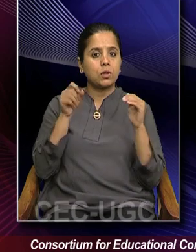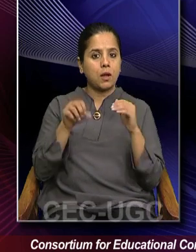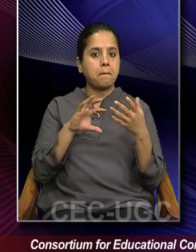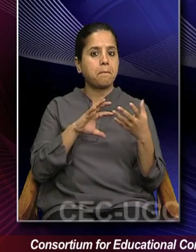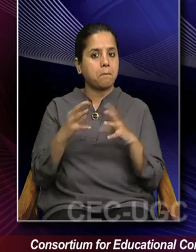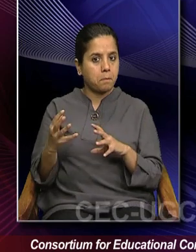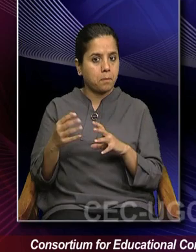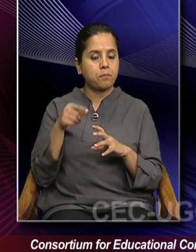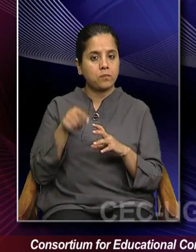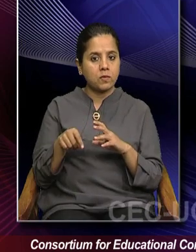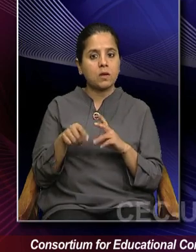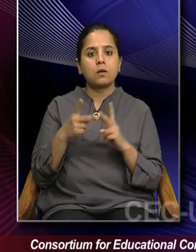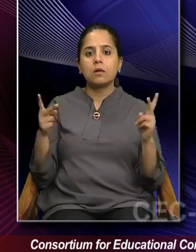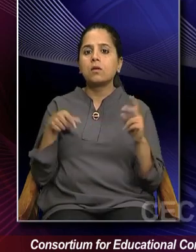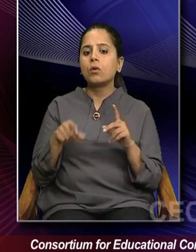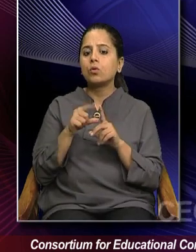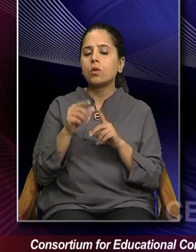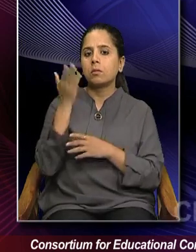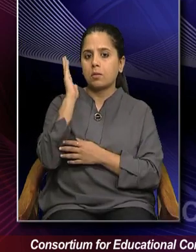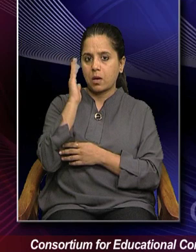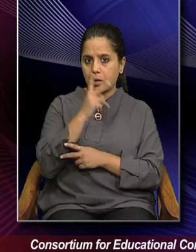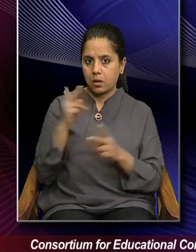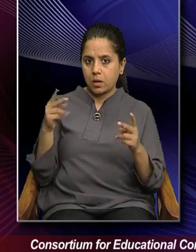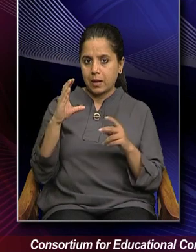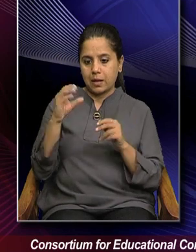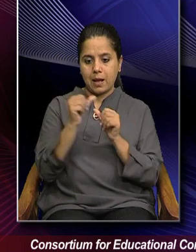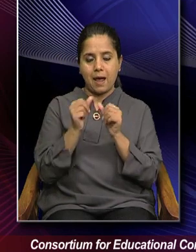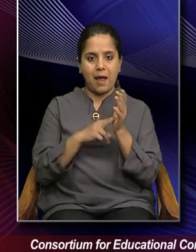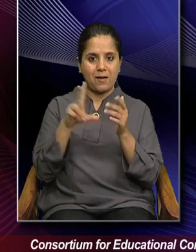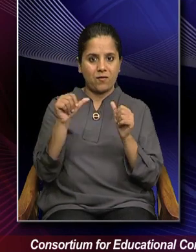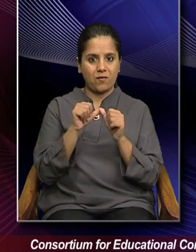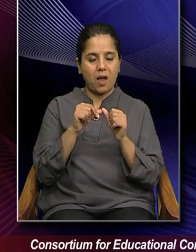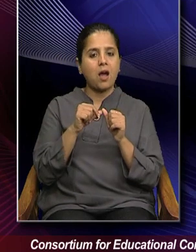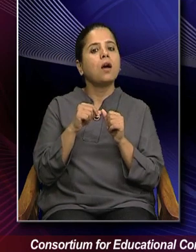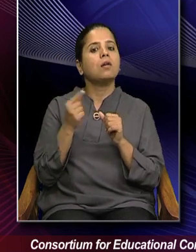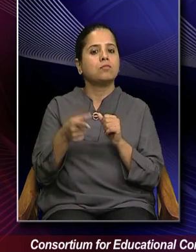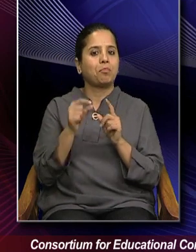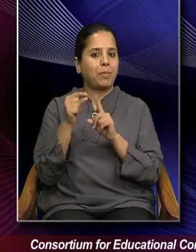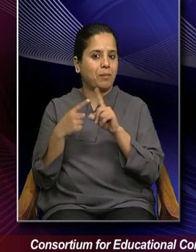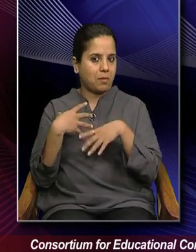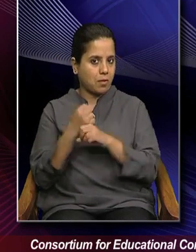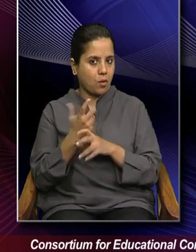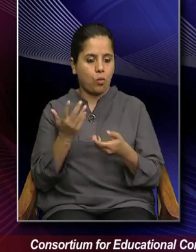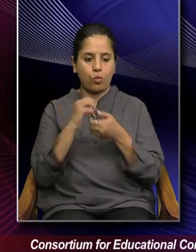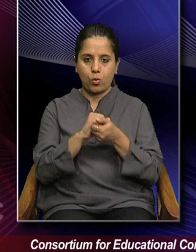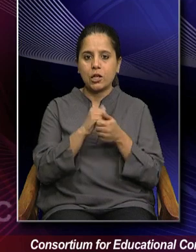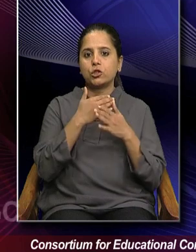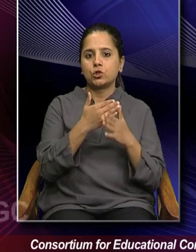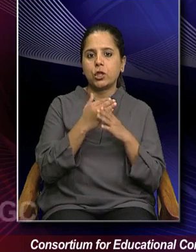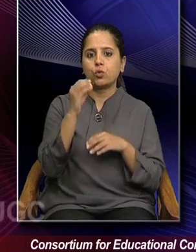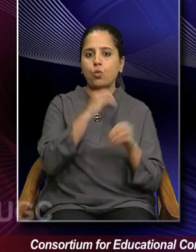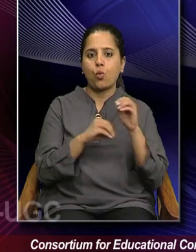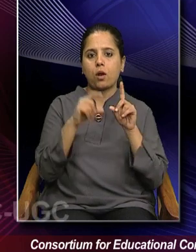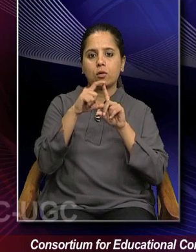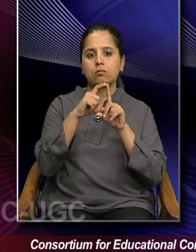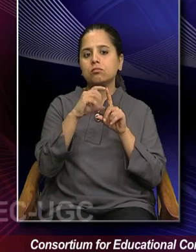create the presentations using the Canva or collaborate in a shared Google